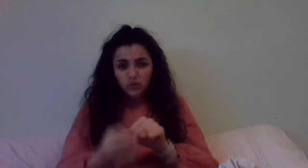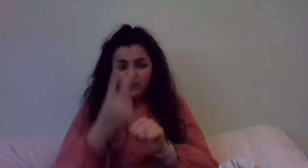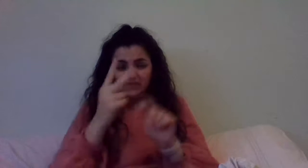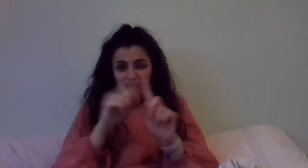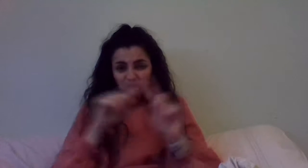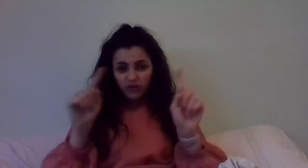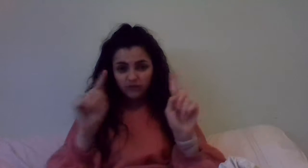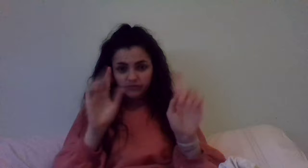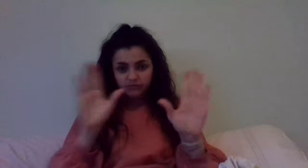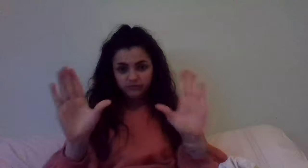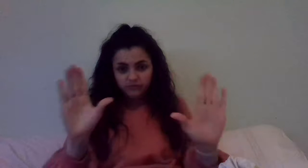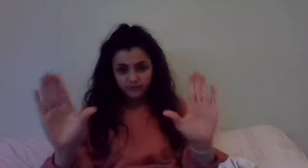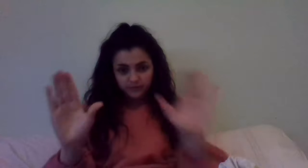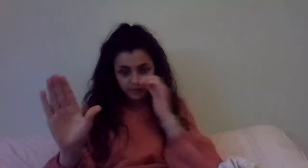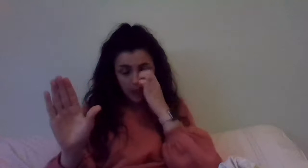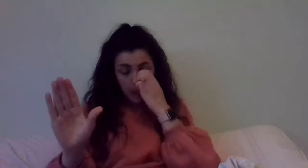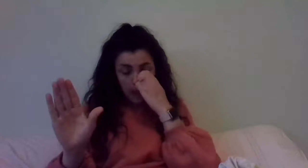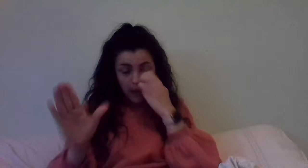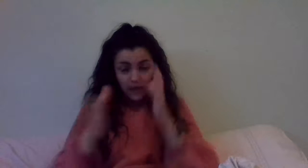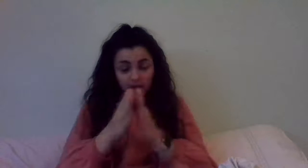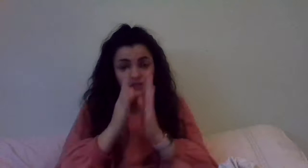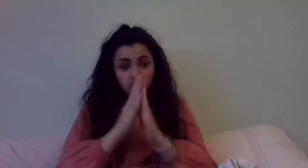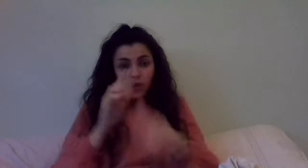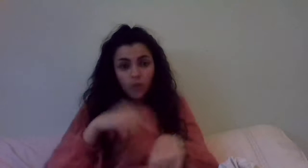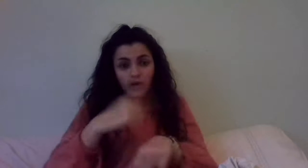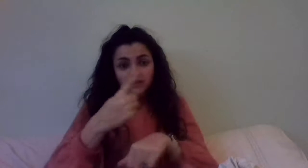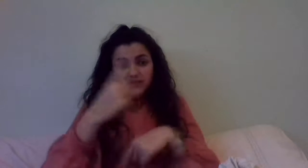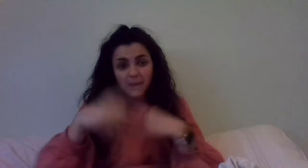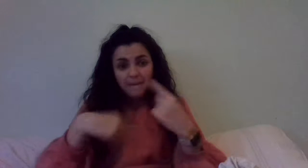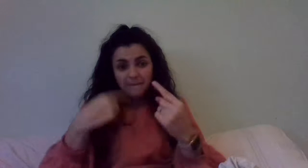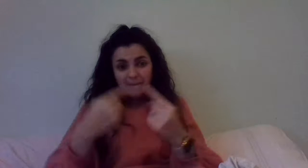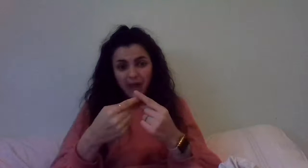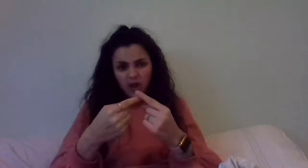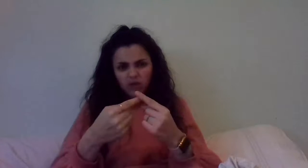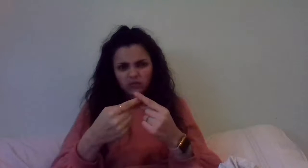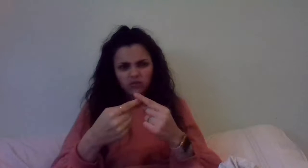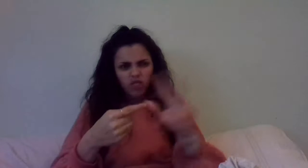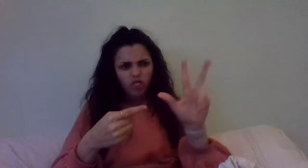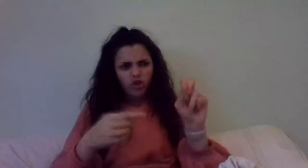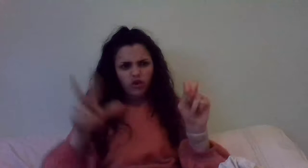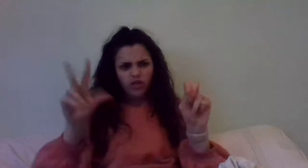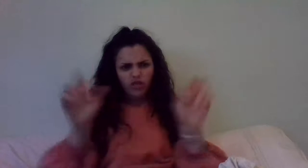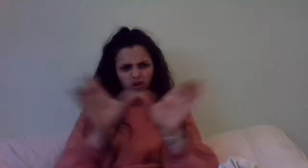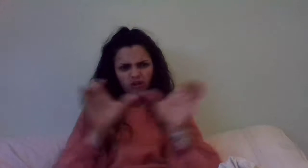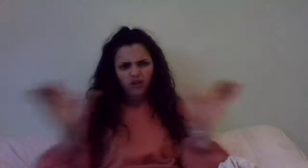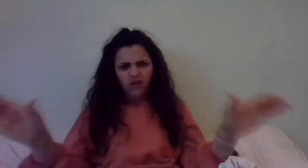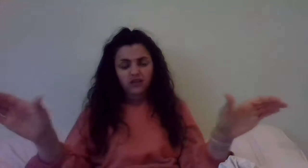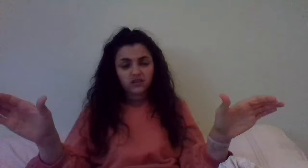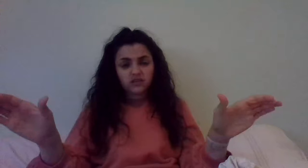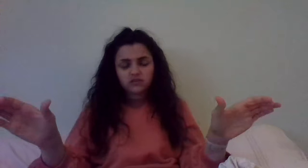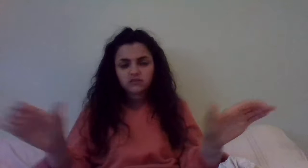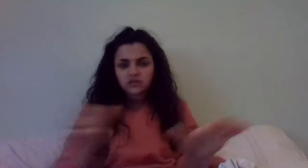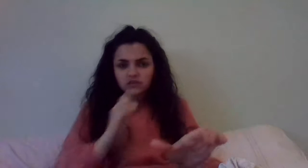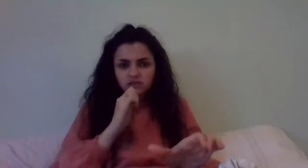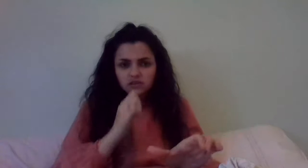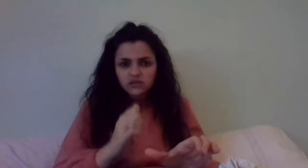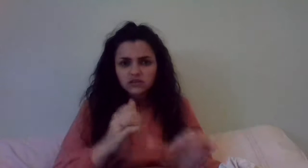asked once about it being split up, and he responded with, "It wasn't. It's in two places, two very prestigious places, the